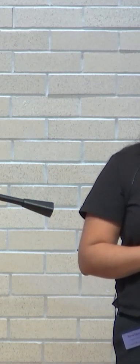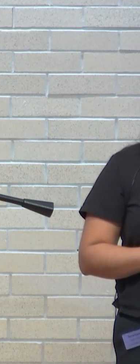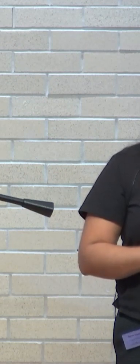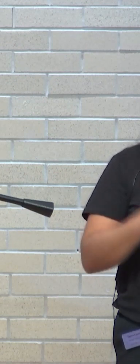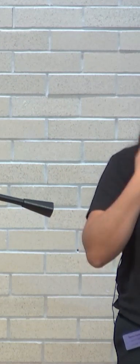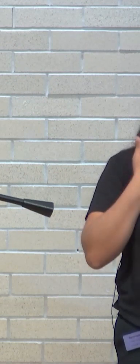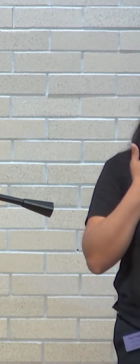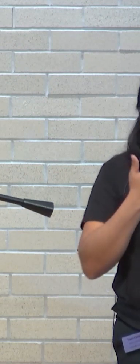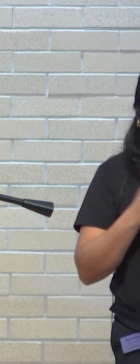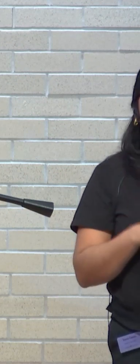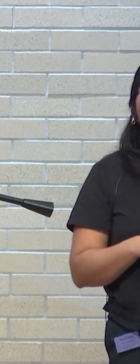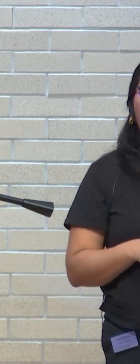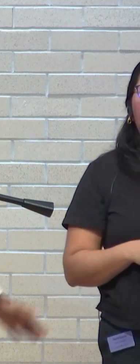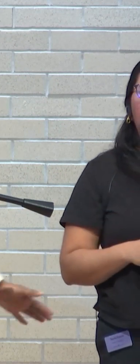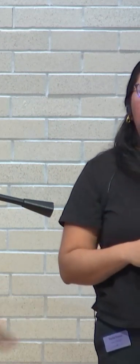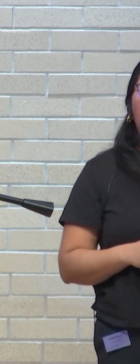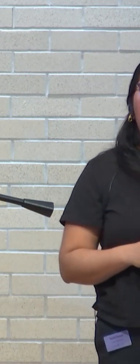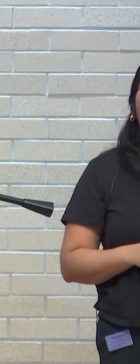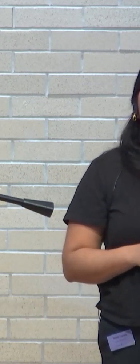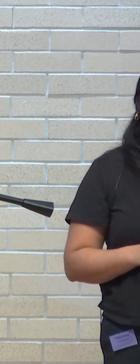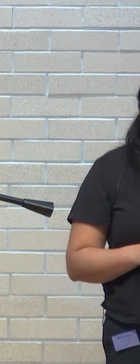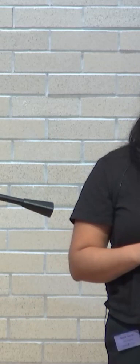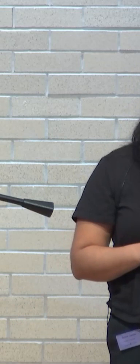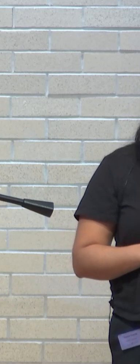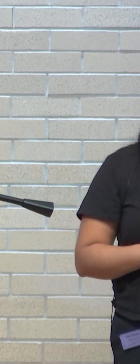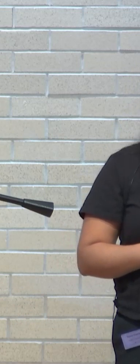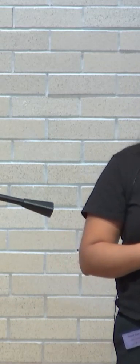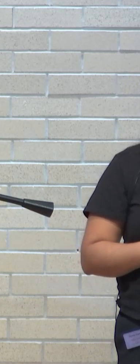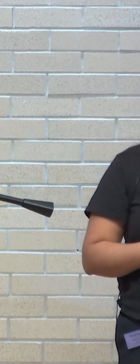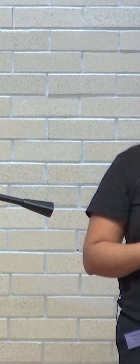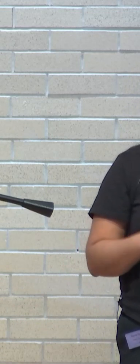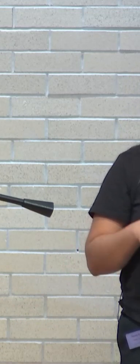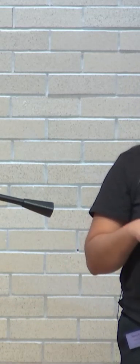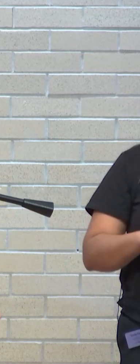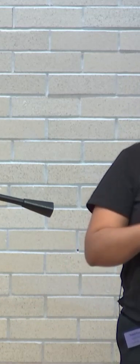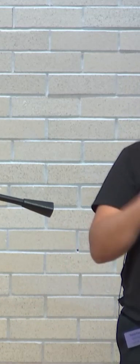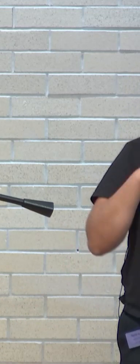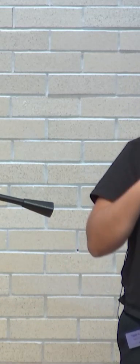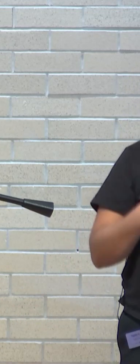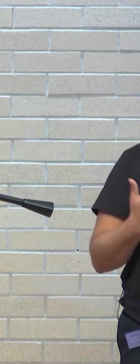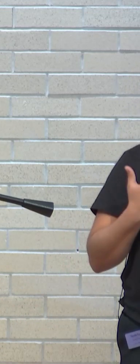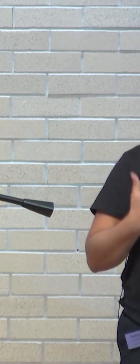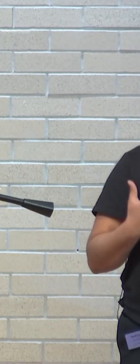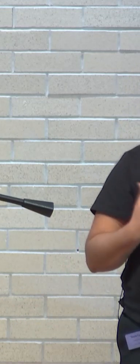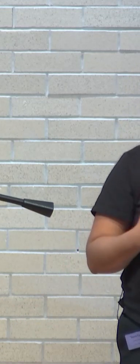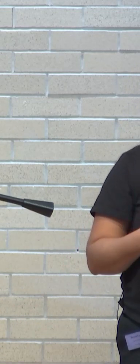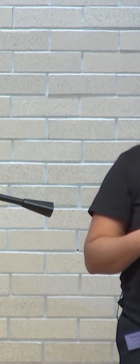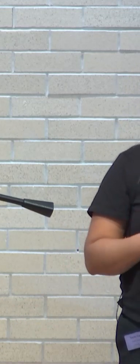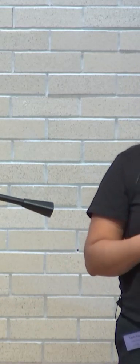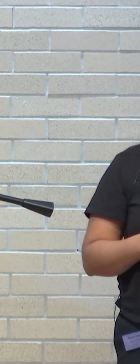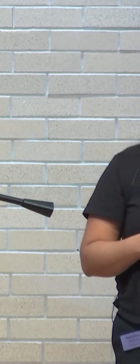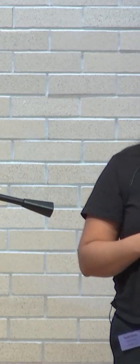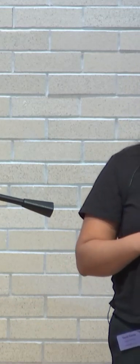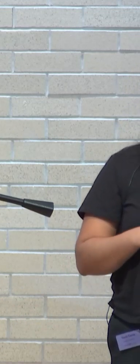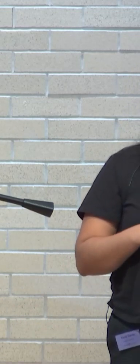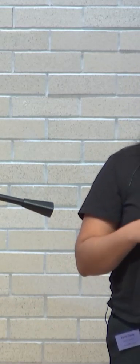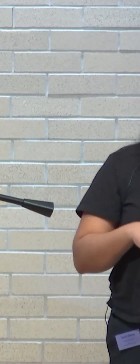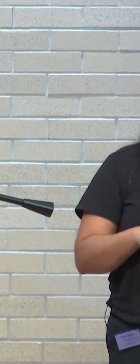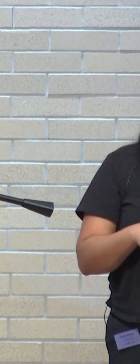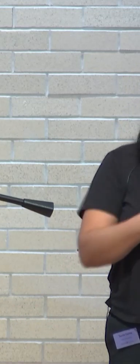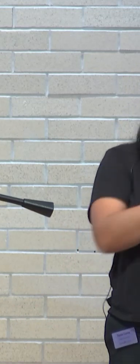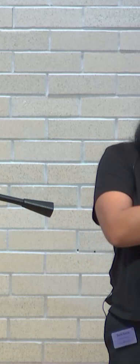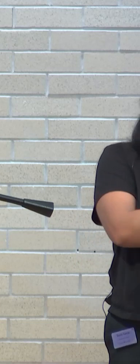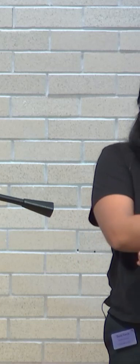Thank you. Thank you so much. I'm really honored to be here today to celebrate the bold, the Black, and the beautiful at